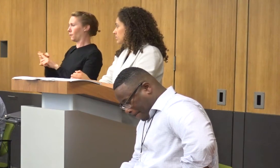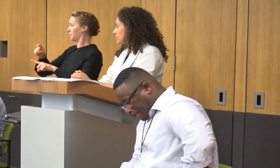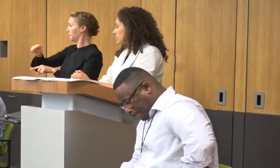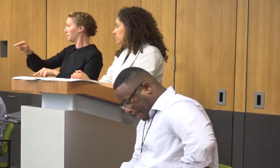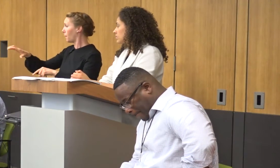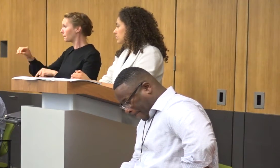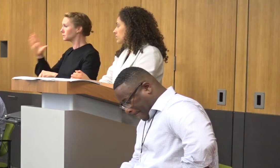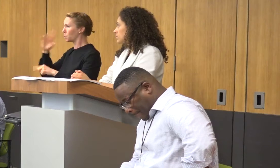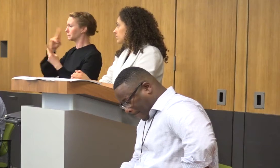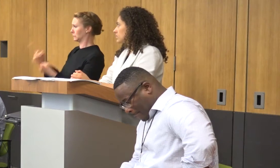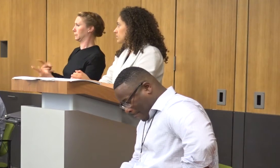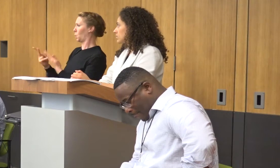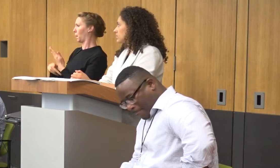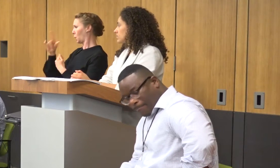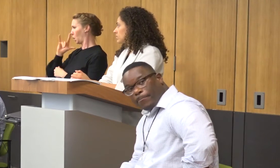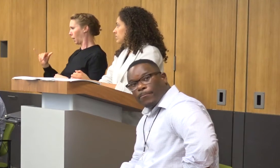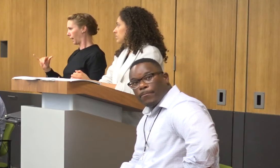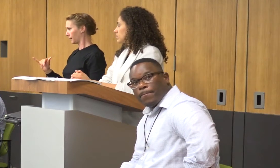the program is like. And that's been